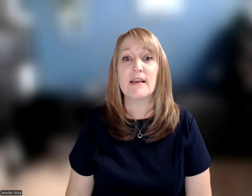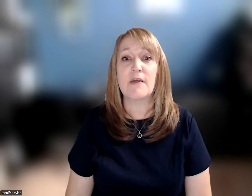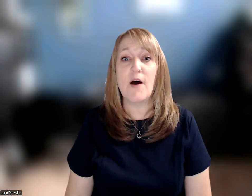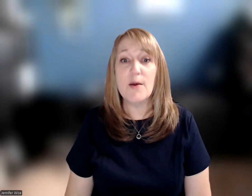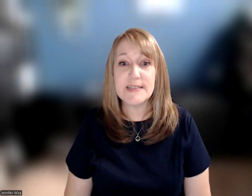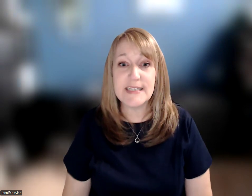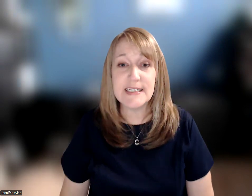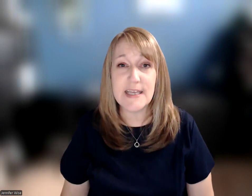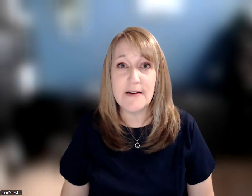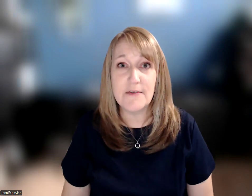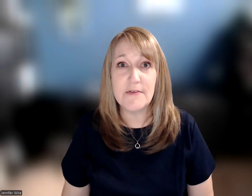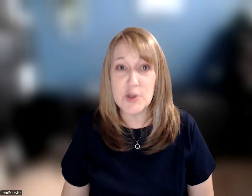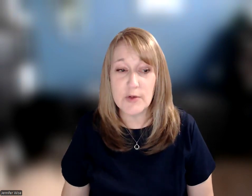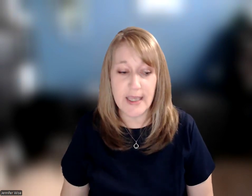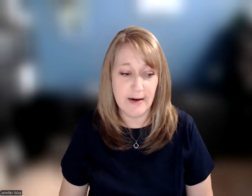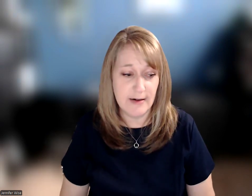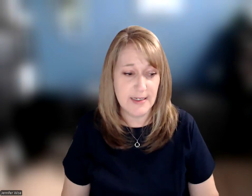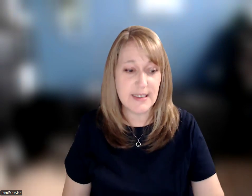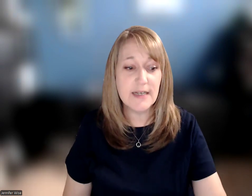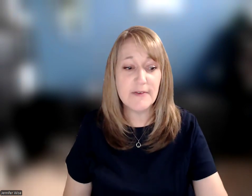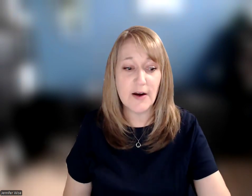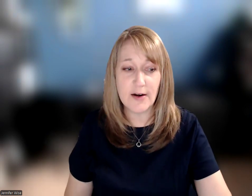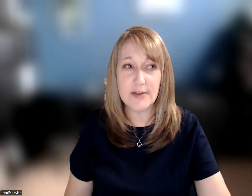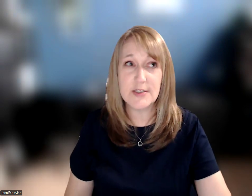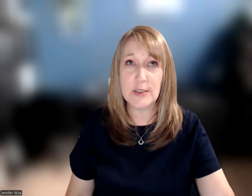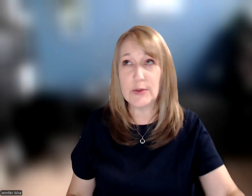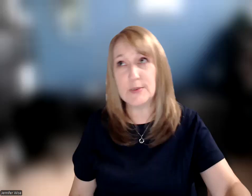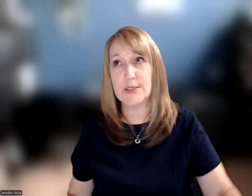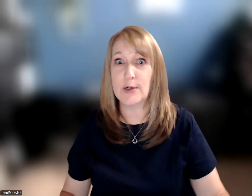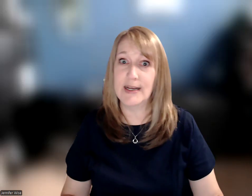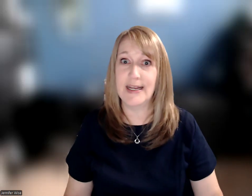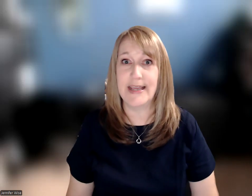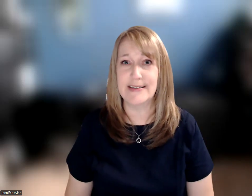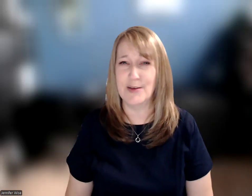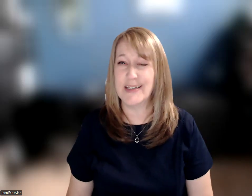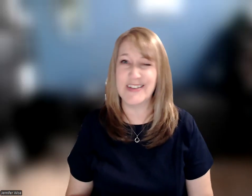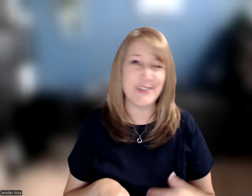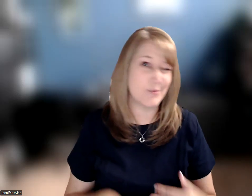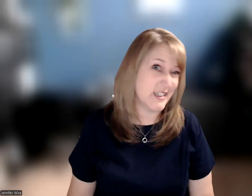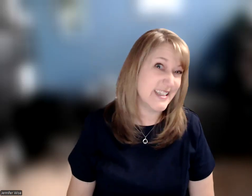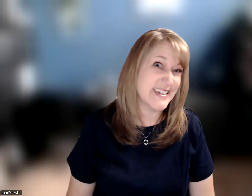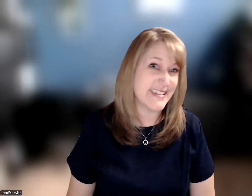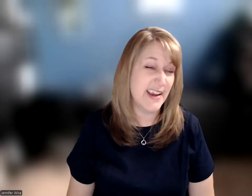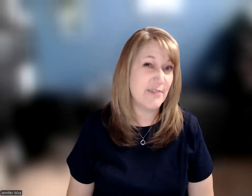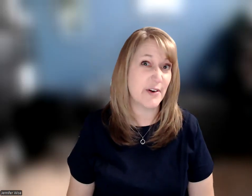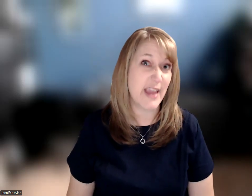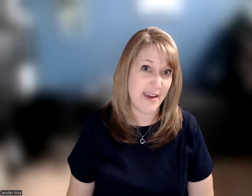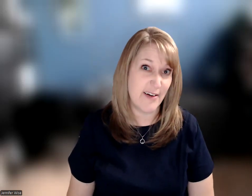The opposite of don't care is kind of hard to determine in ASL because there isn't really a sign for care.